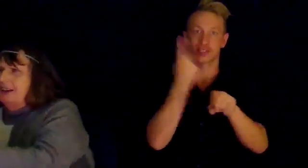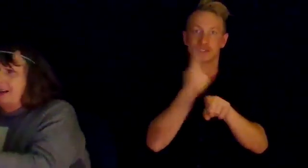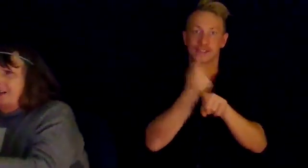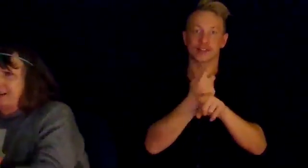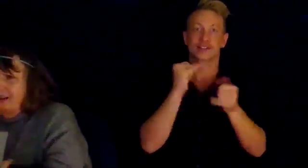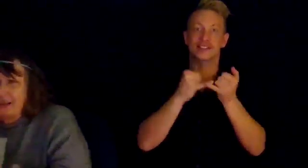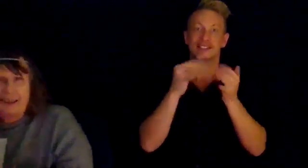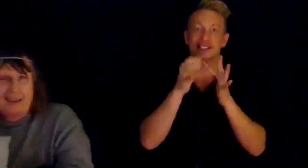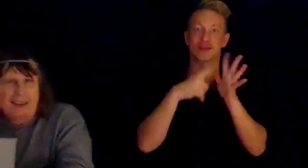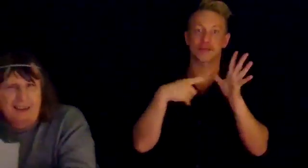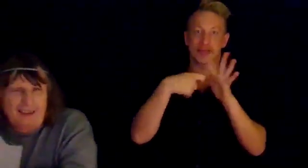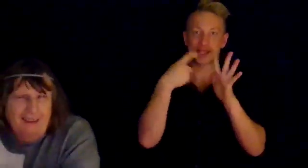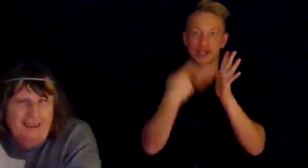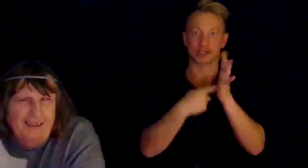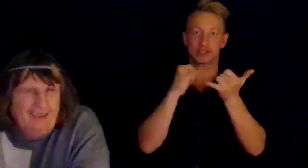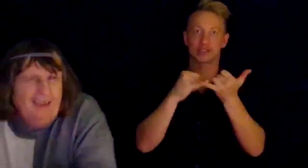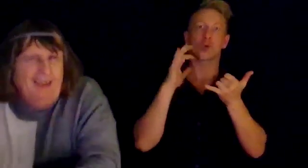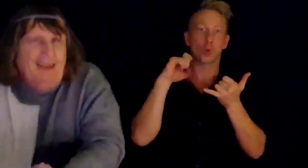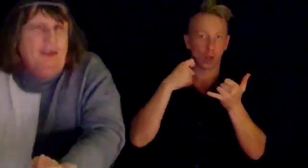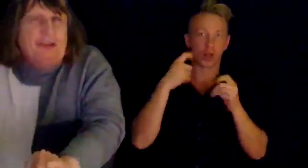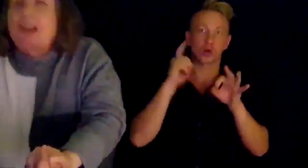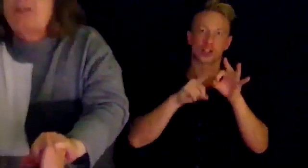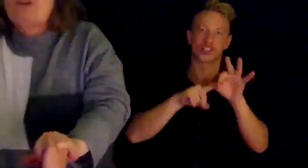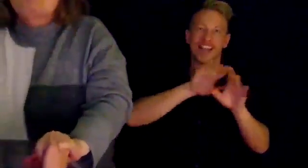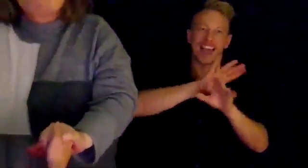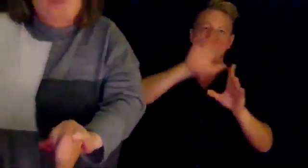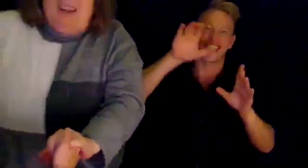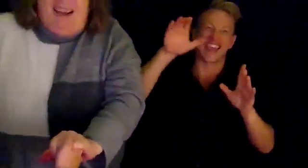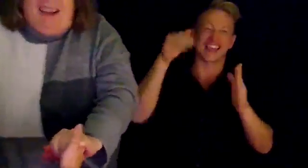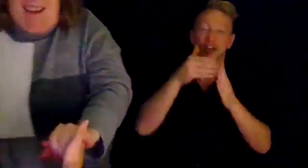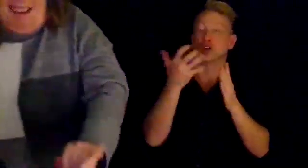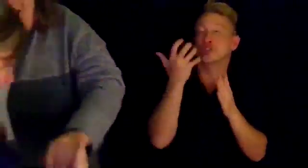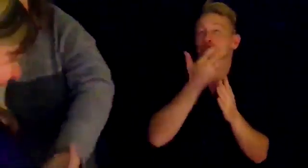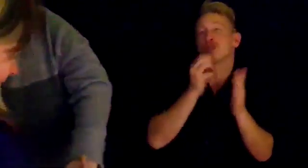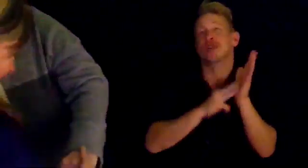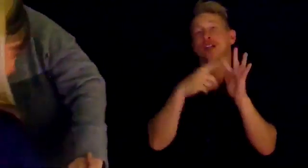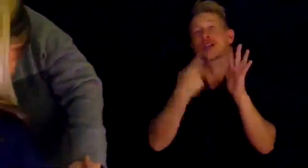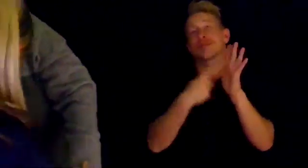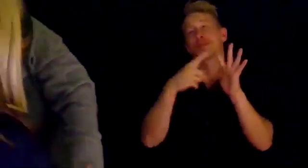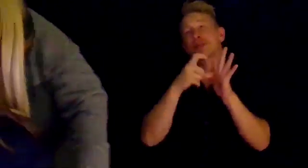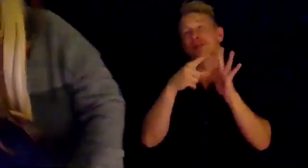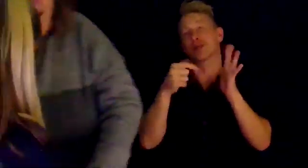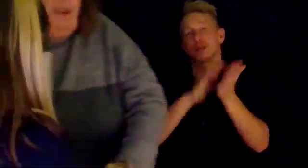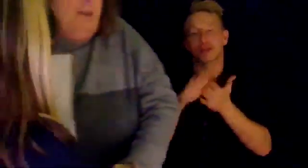So thank you, Michelle. Now. Oh, sorry, Meredith. It's okay. Oh,